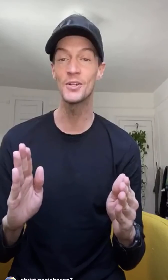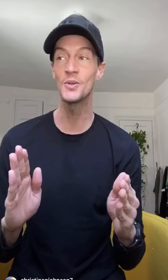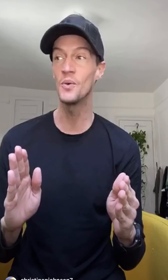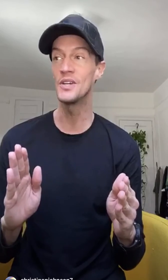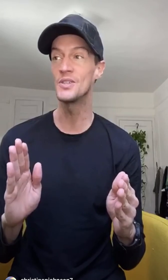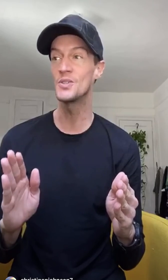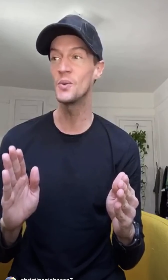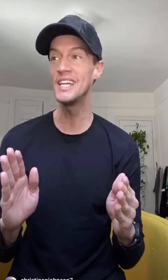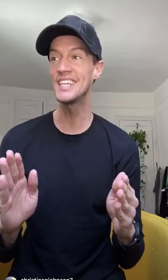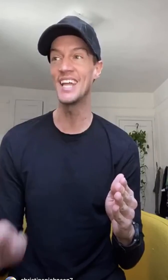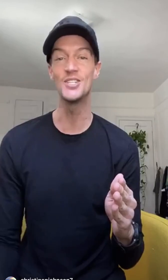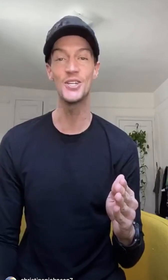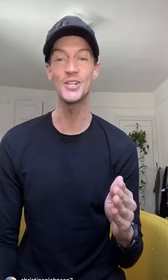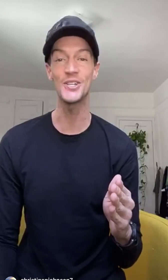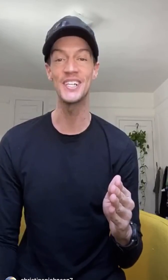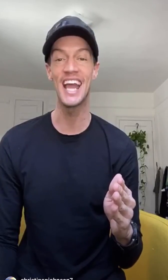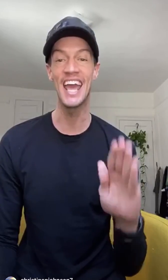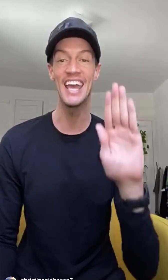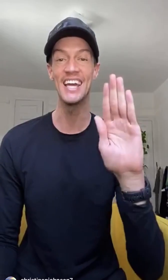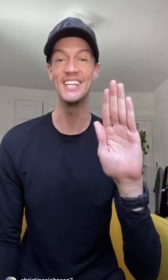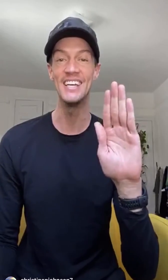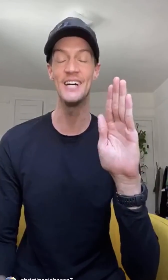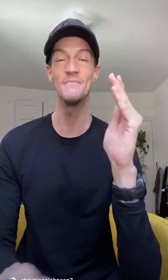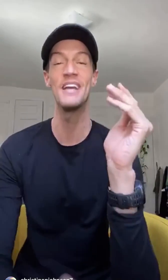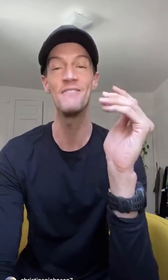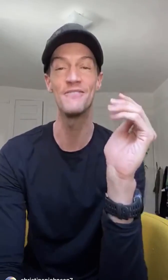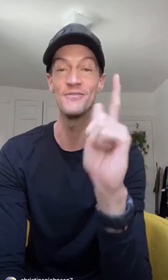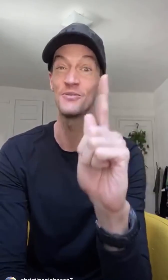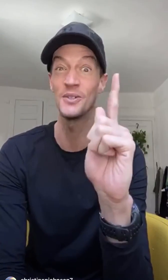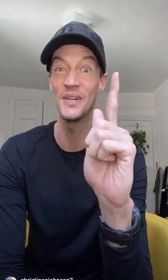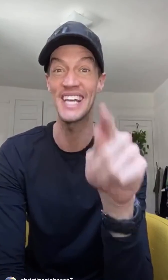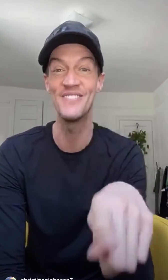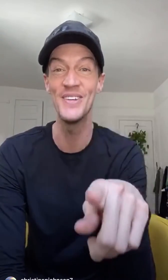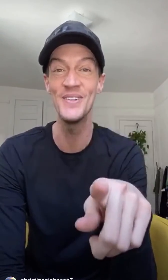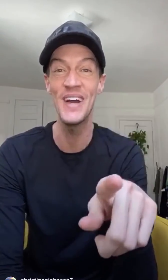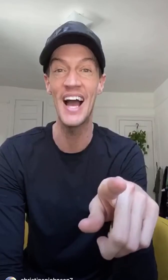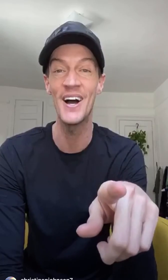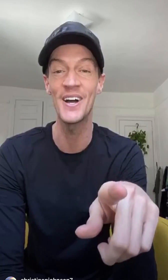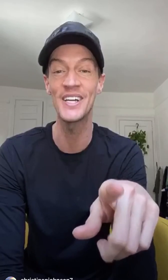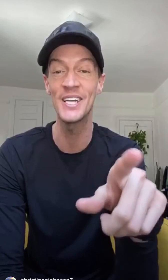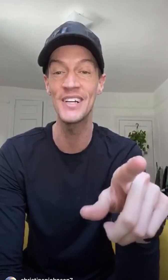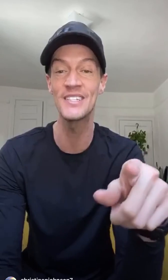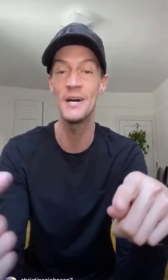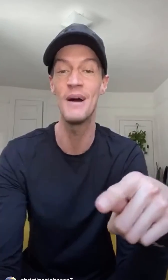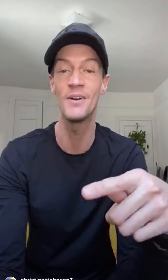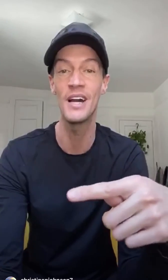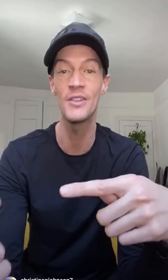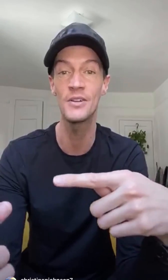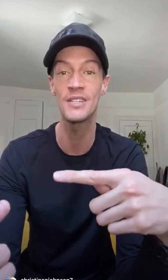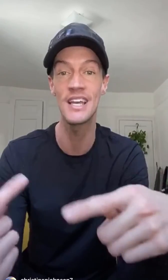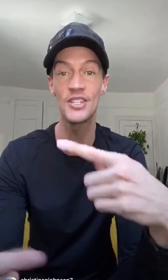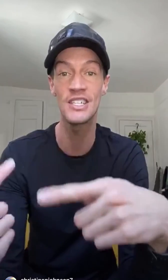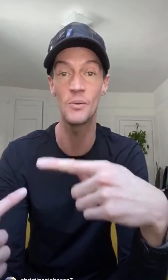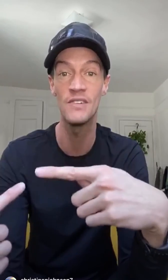was sweet and sugar. And real quick, if you are curious about other sessions that we've done in the